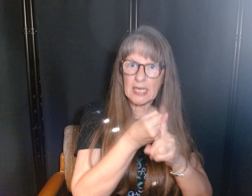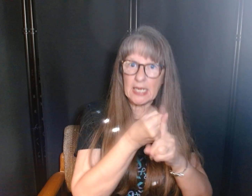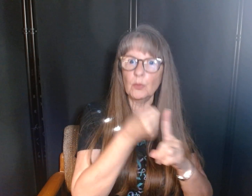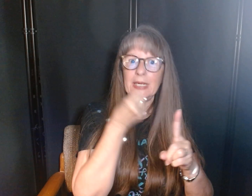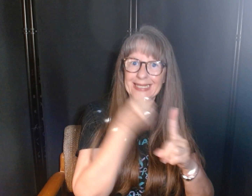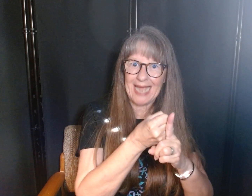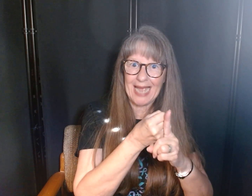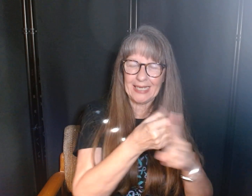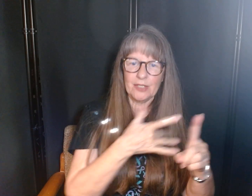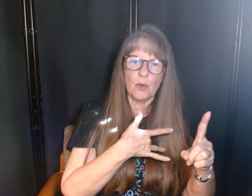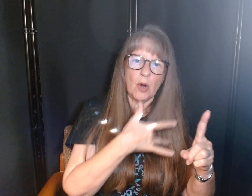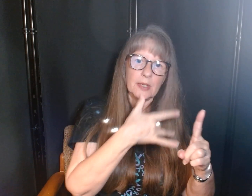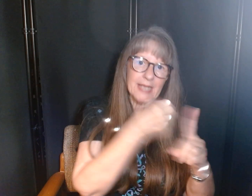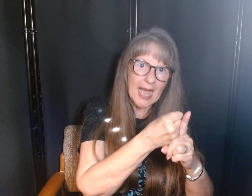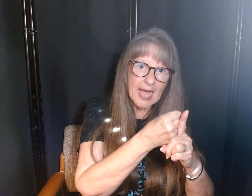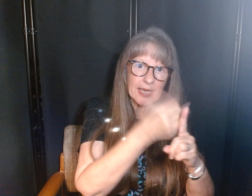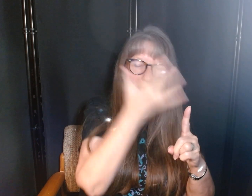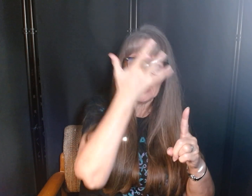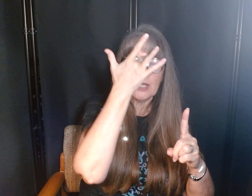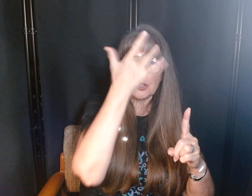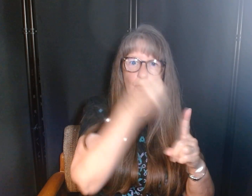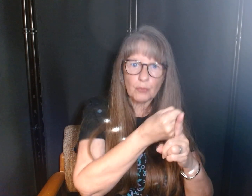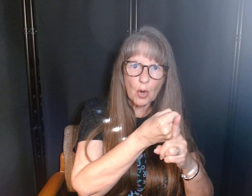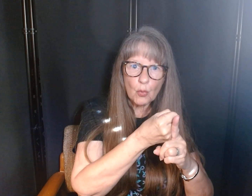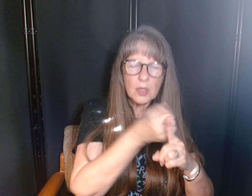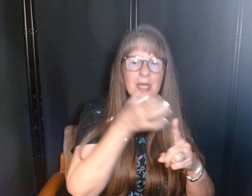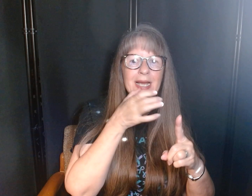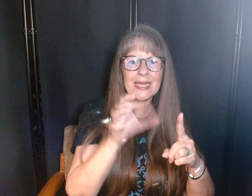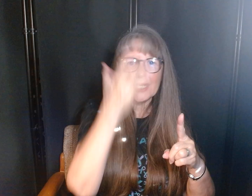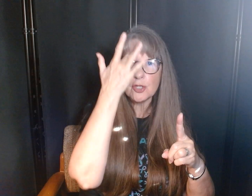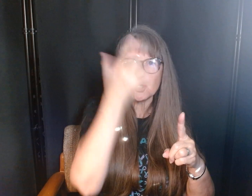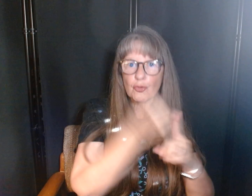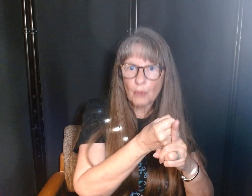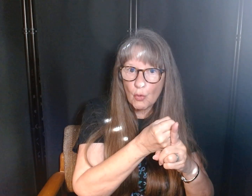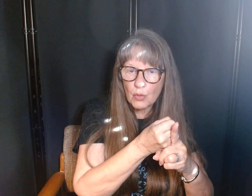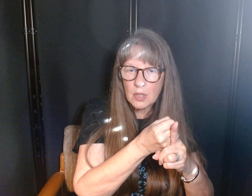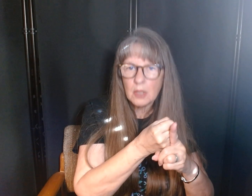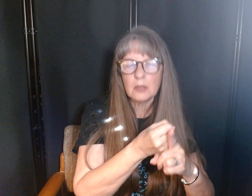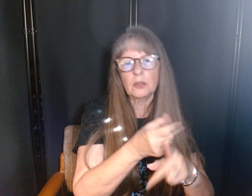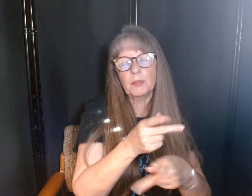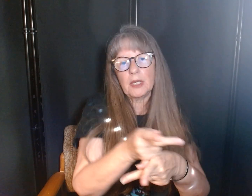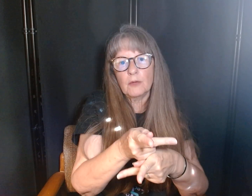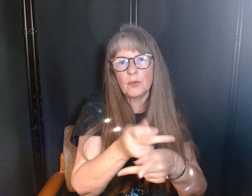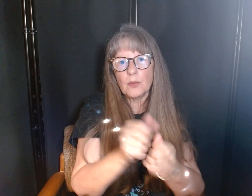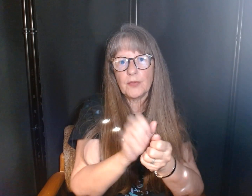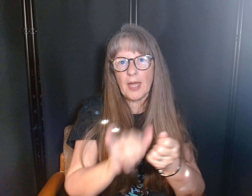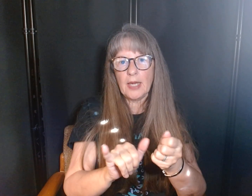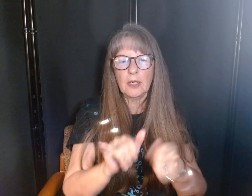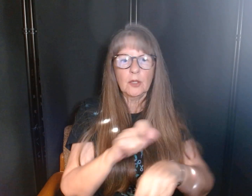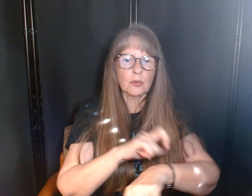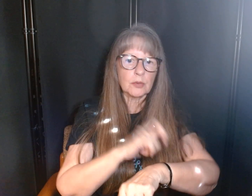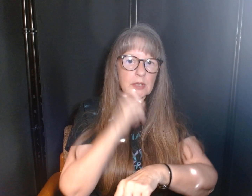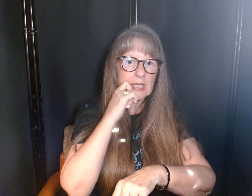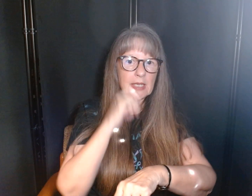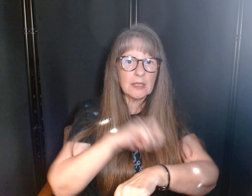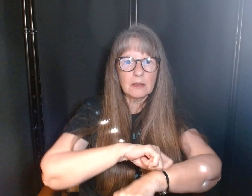where it's attacking. So heart attack, stroke, a heat stroke. So be careful with that. Your skin,